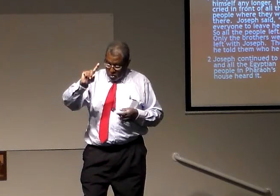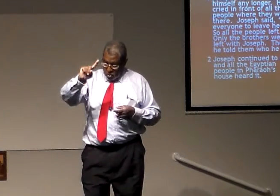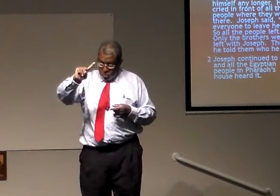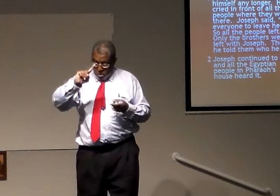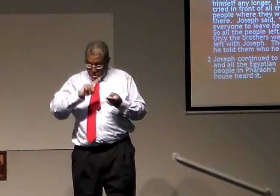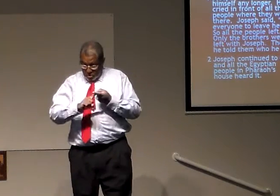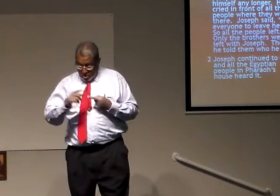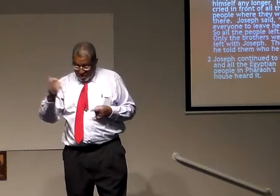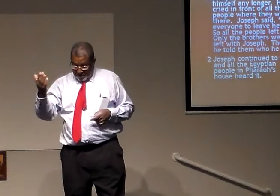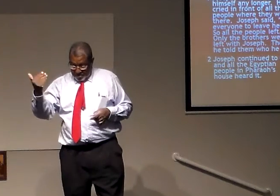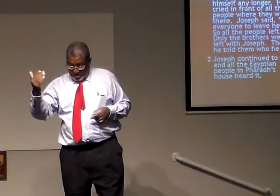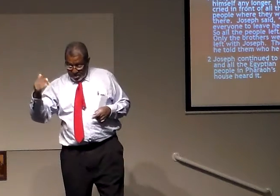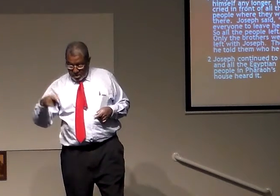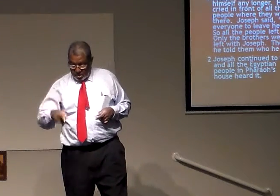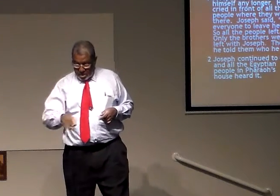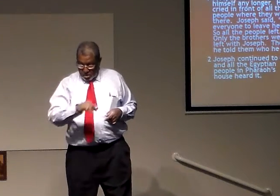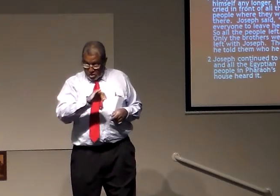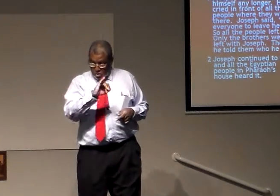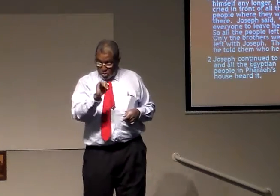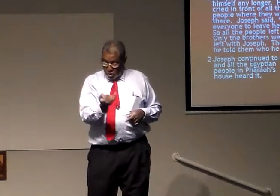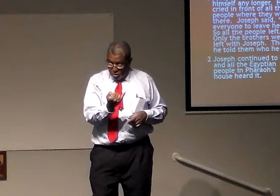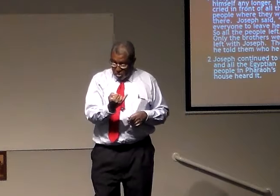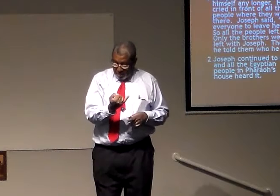Now, in chapter 45,